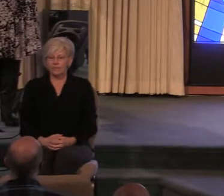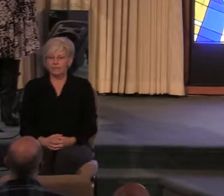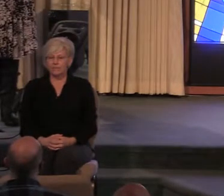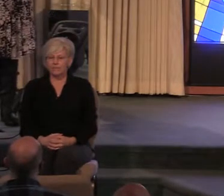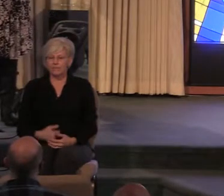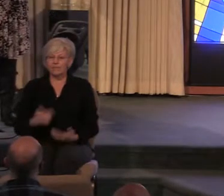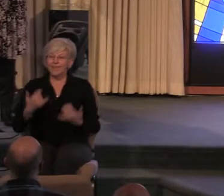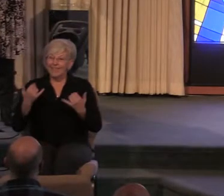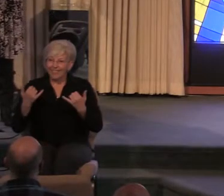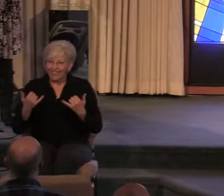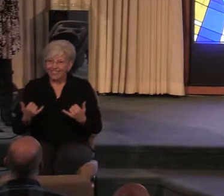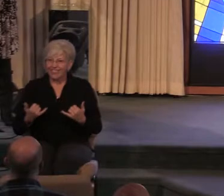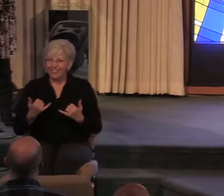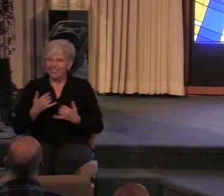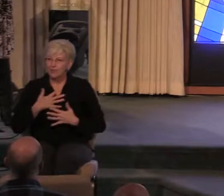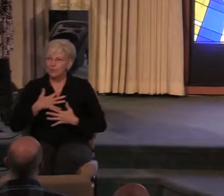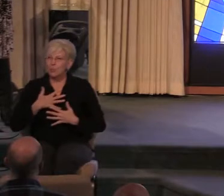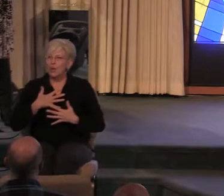This breath.